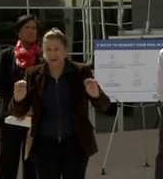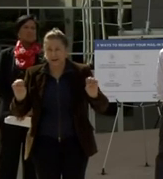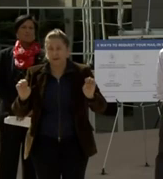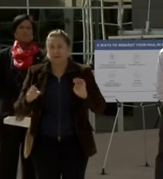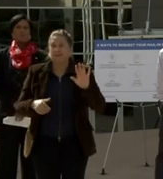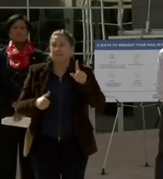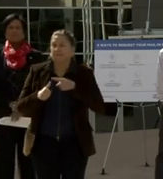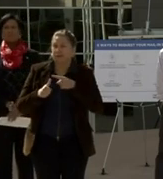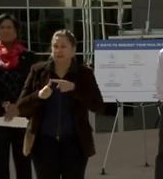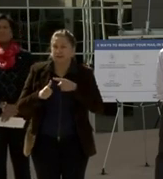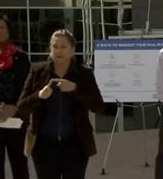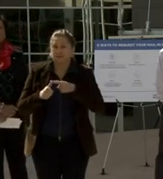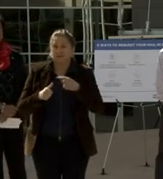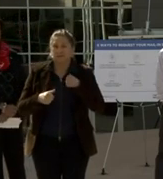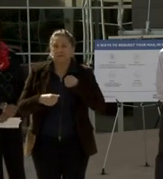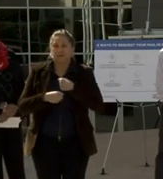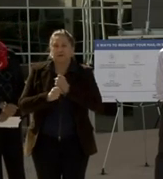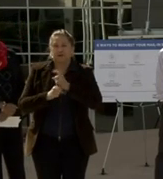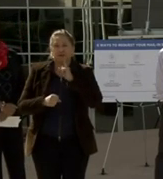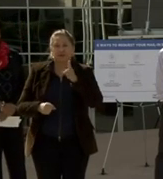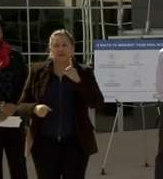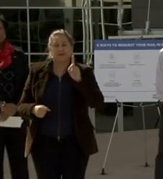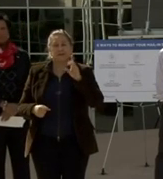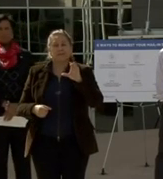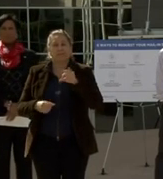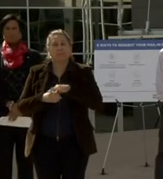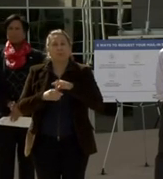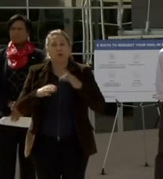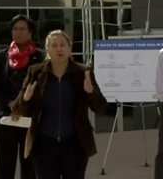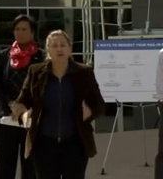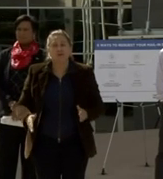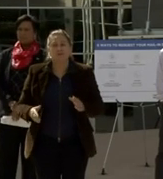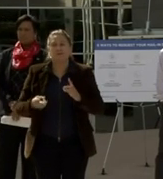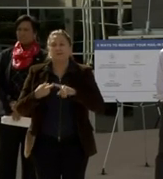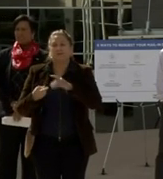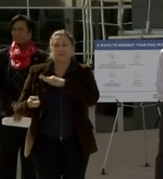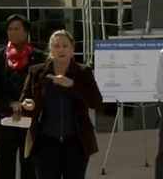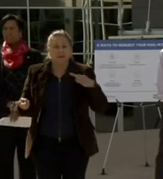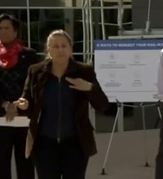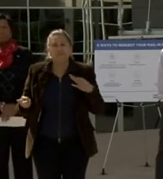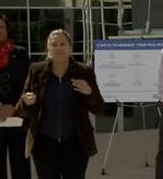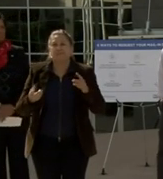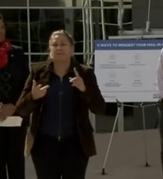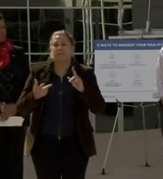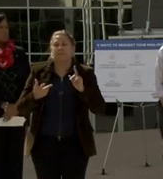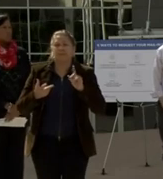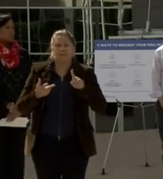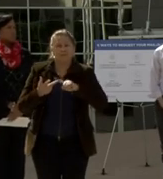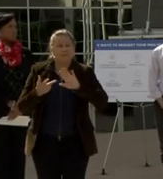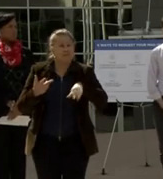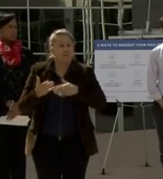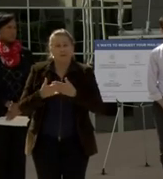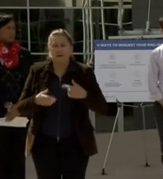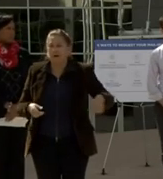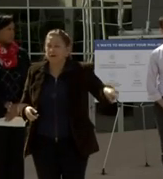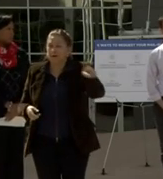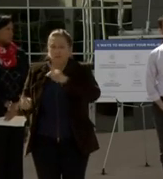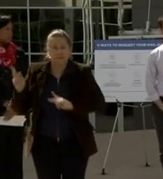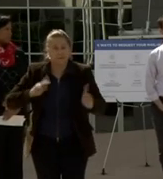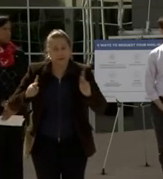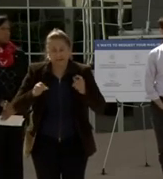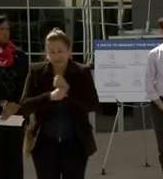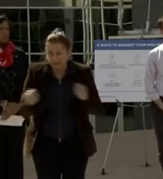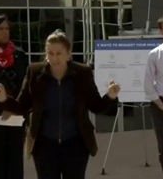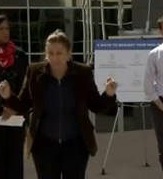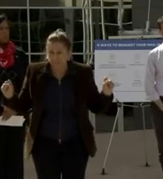voters and D.C. Board of Elections staff and poll workers remain safe. Number two, make sure voters